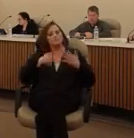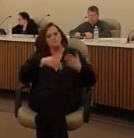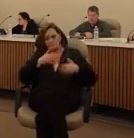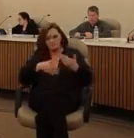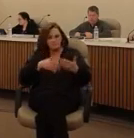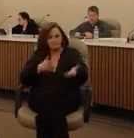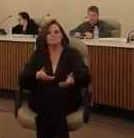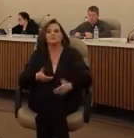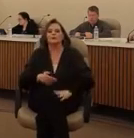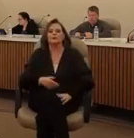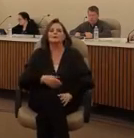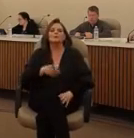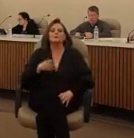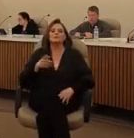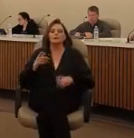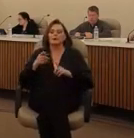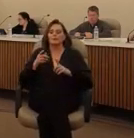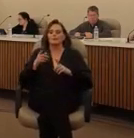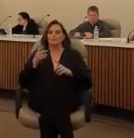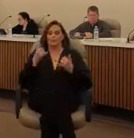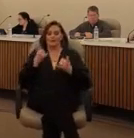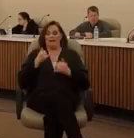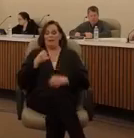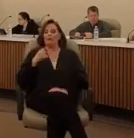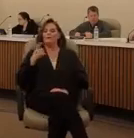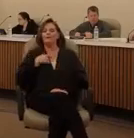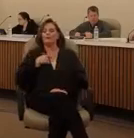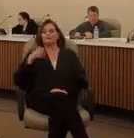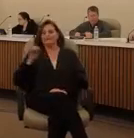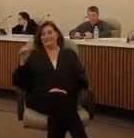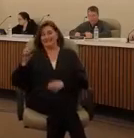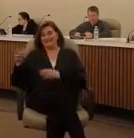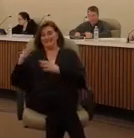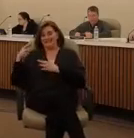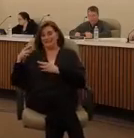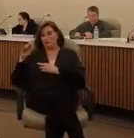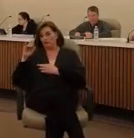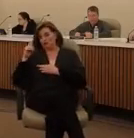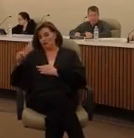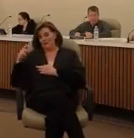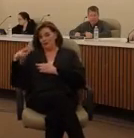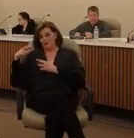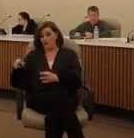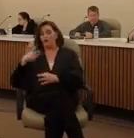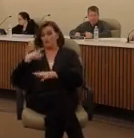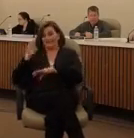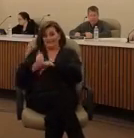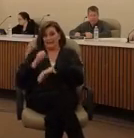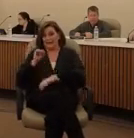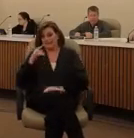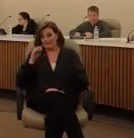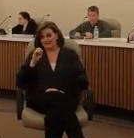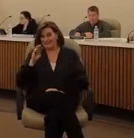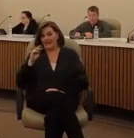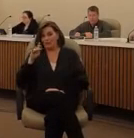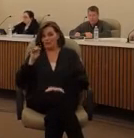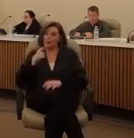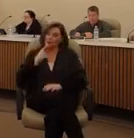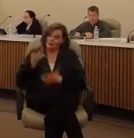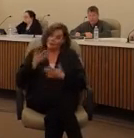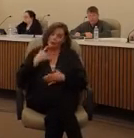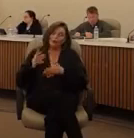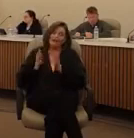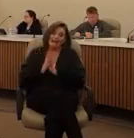the sidewalk we're putting down East River Road, there's a couple areas where we might be able to get the developers to pick